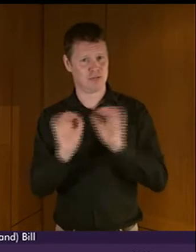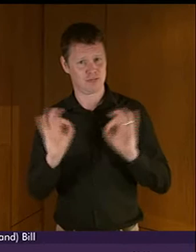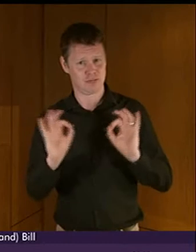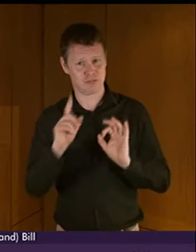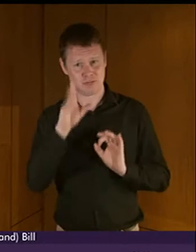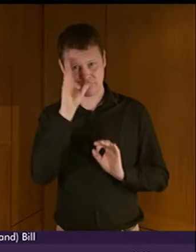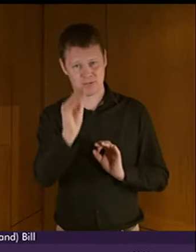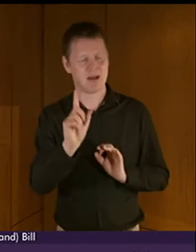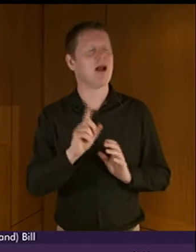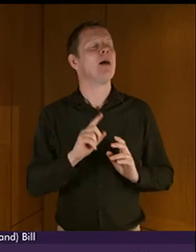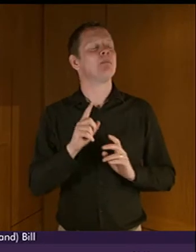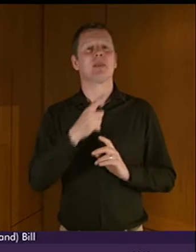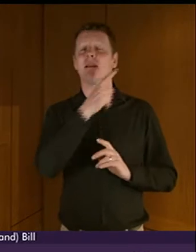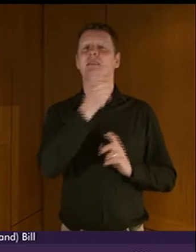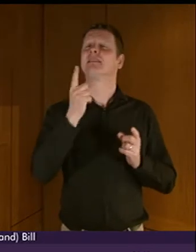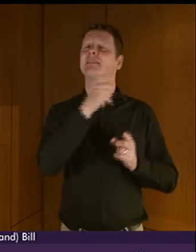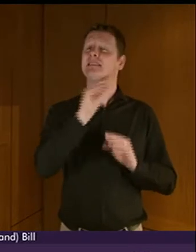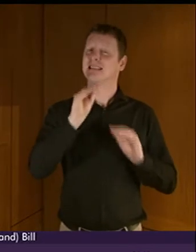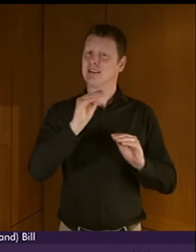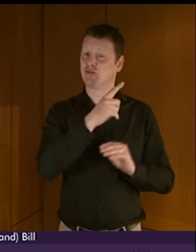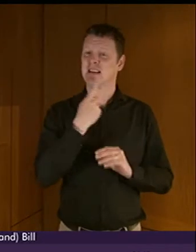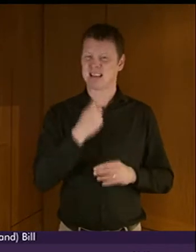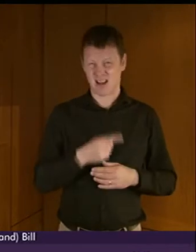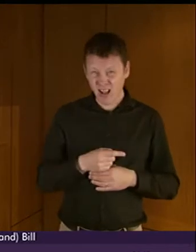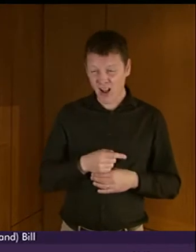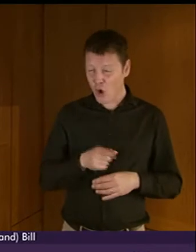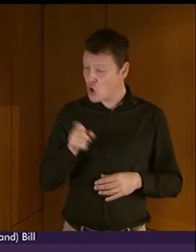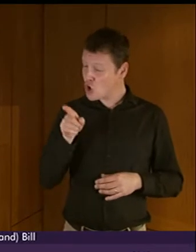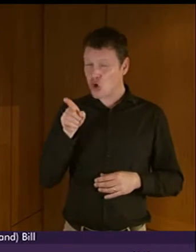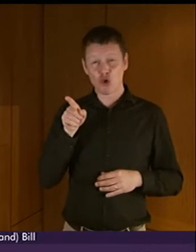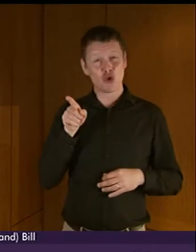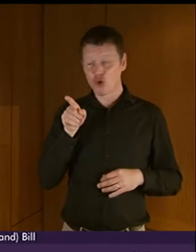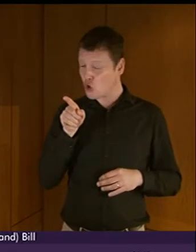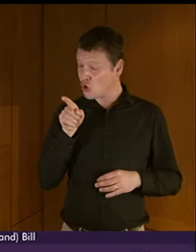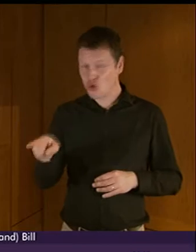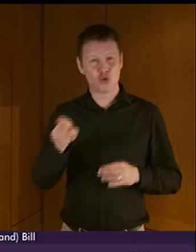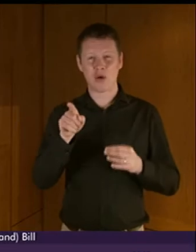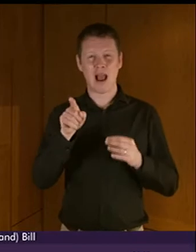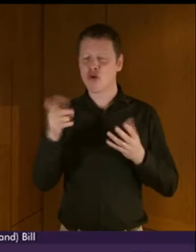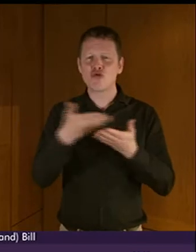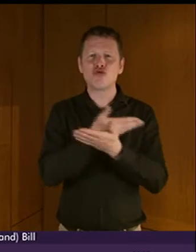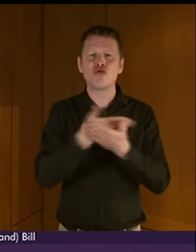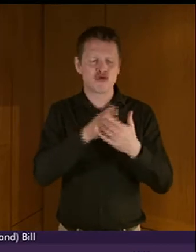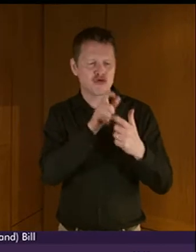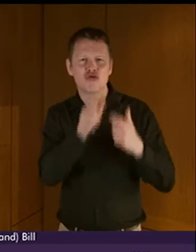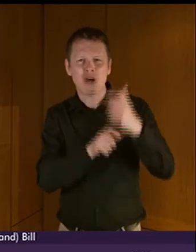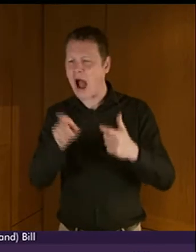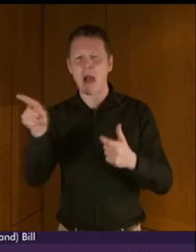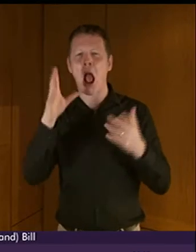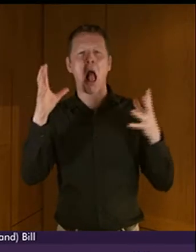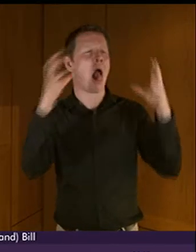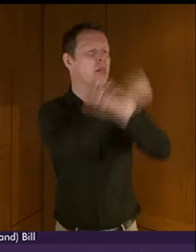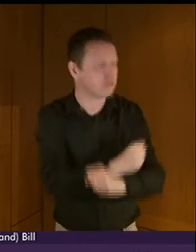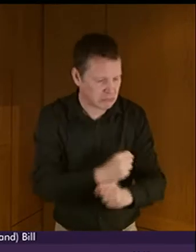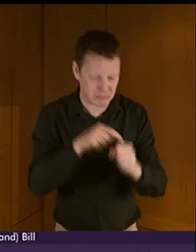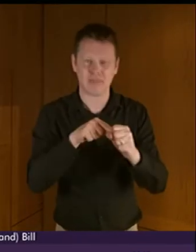But he said, you haven't got a grasp of grammar. You will therefore never get